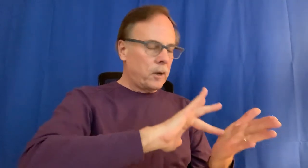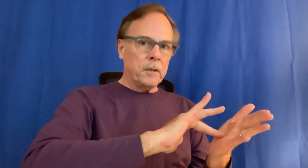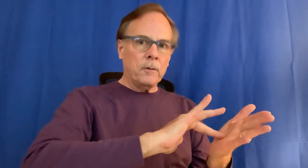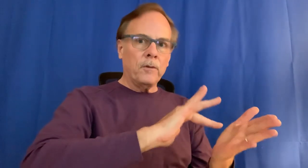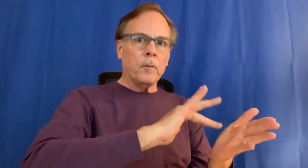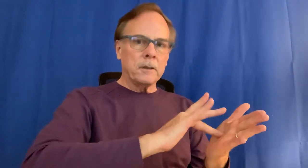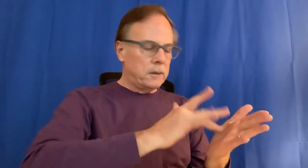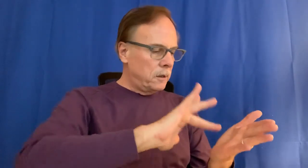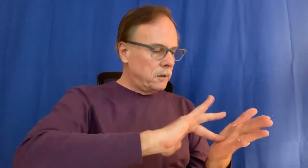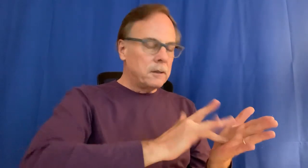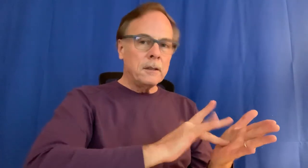pharmacia,